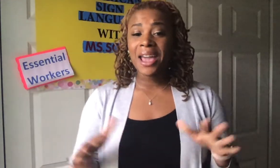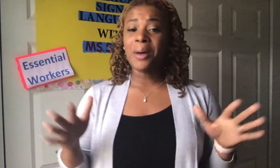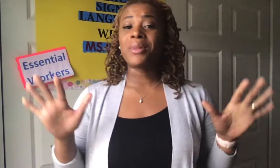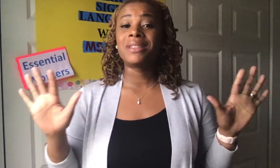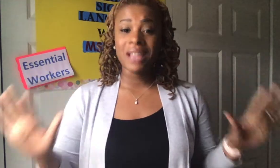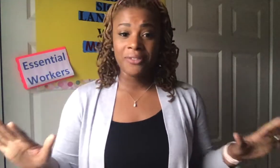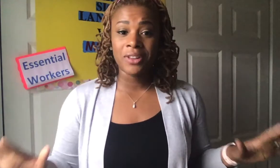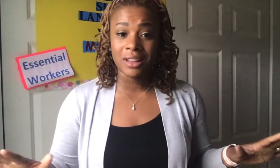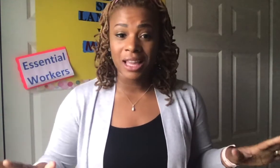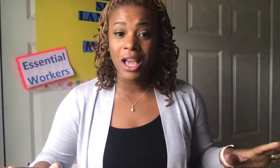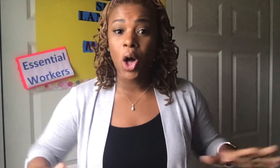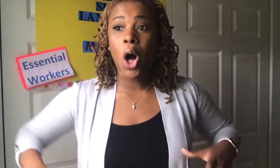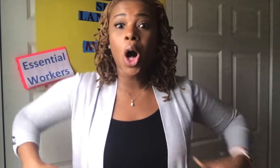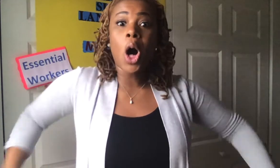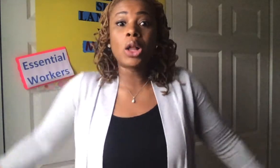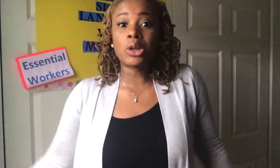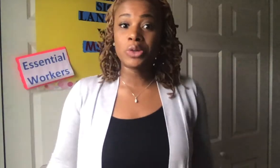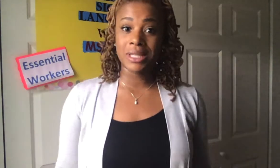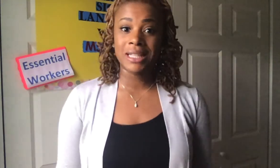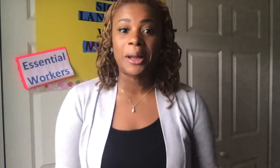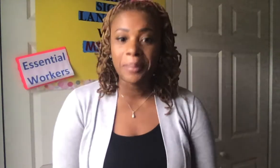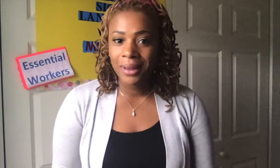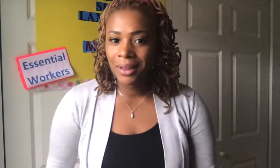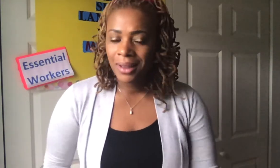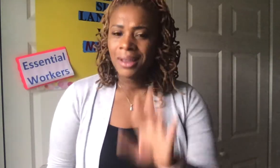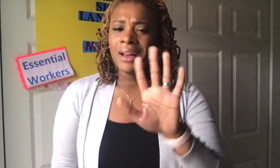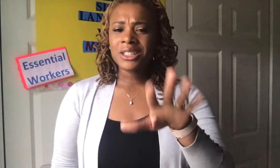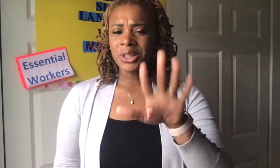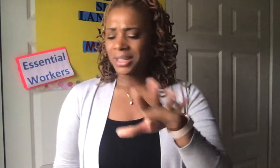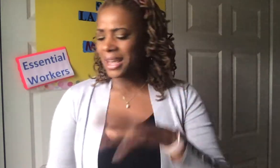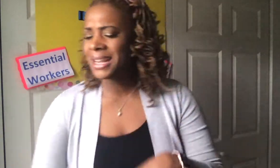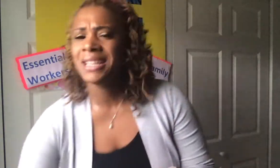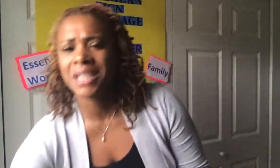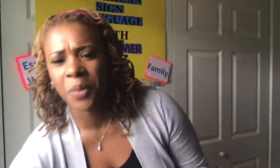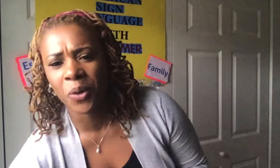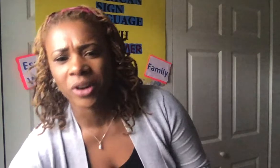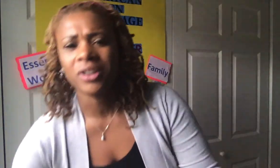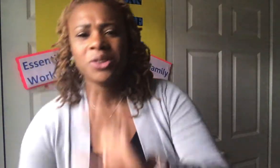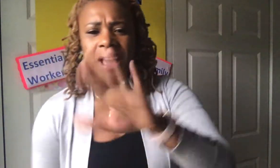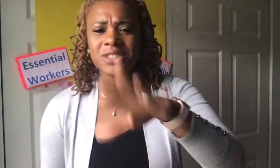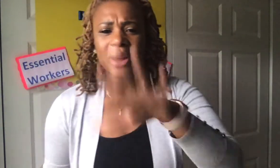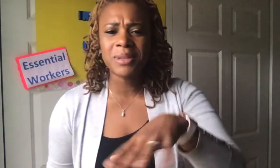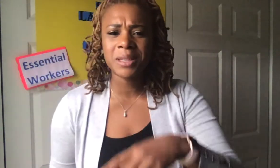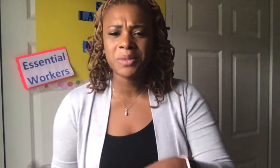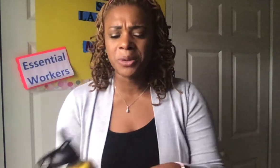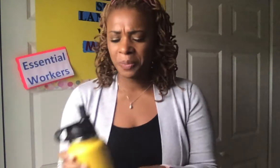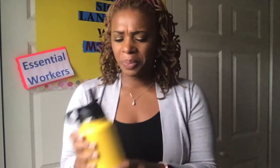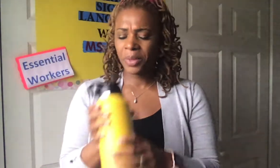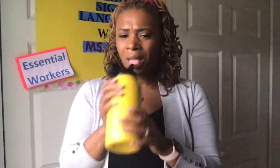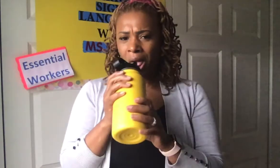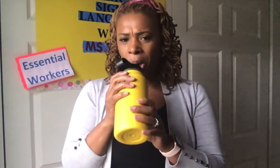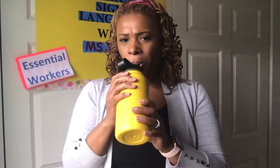am definitely all loosened up. Hold on. I need a sip of water. You guys grab a sip too.